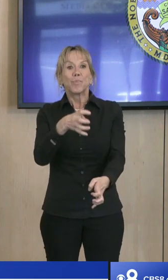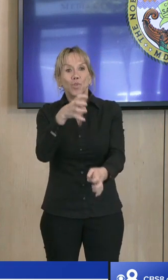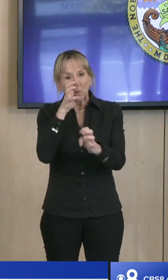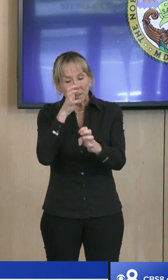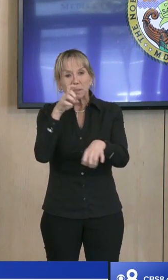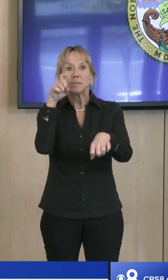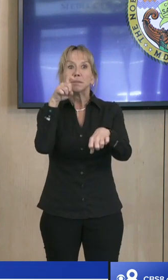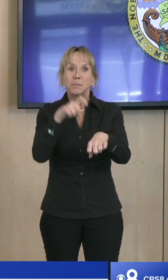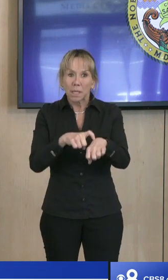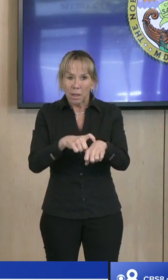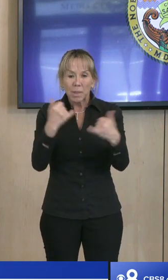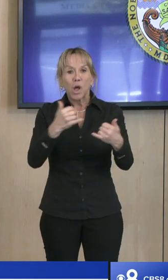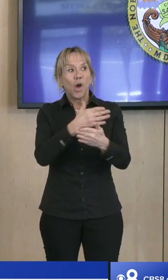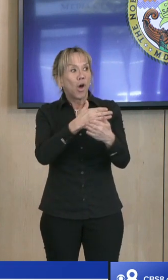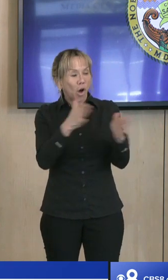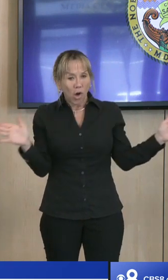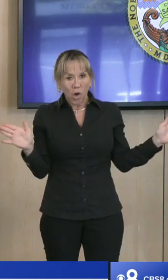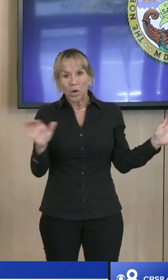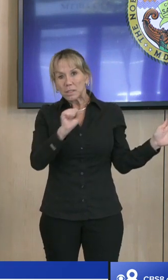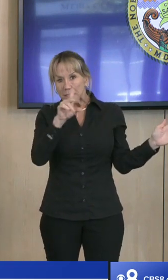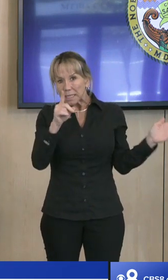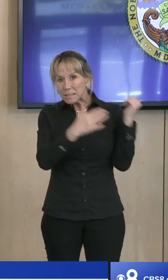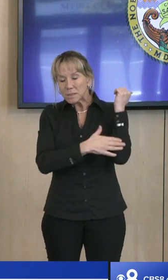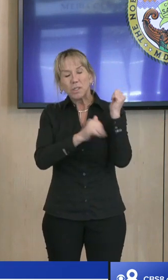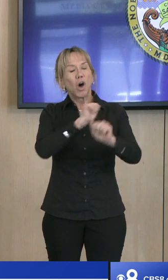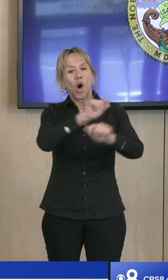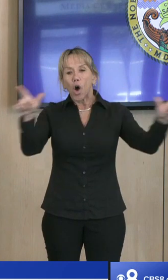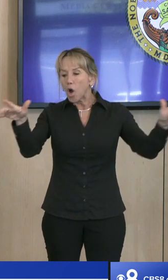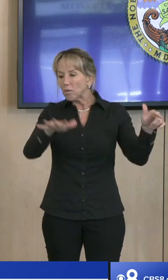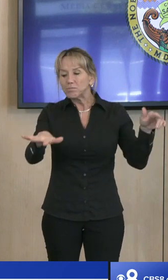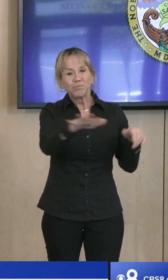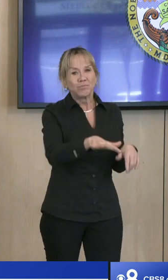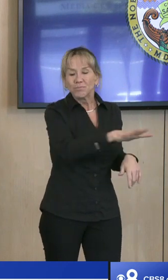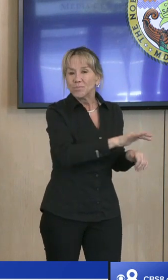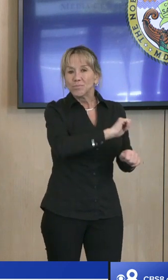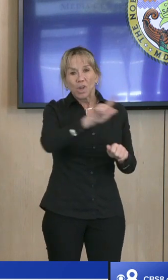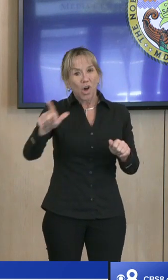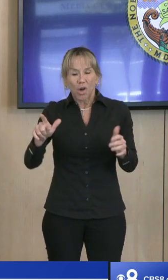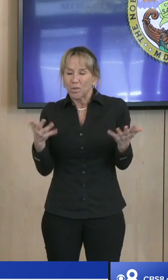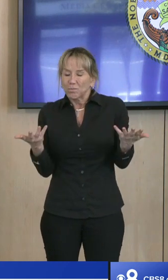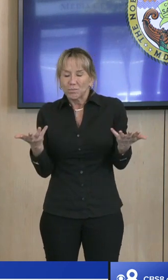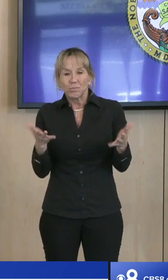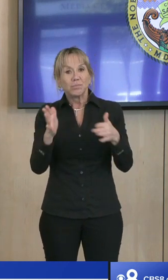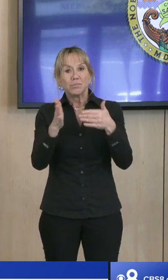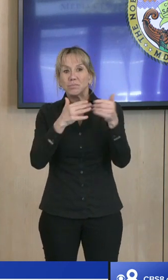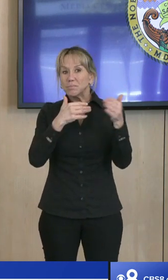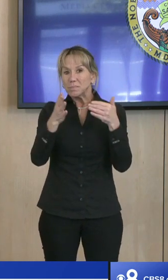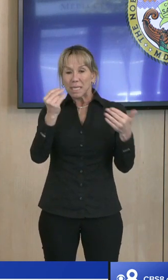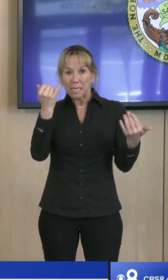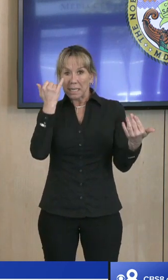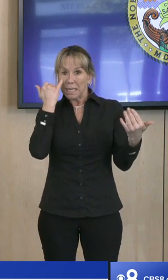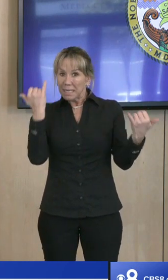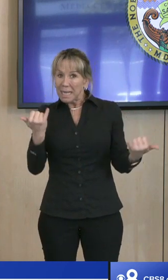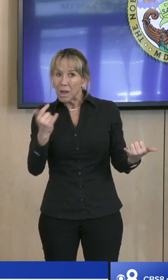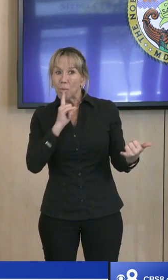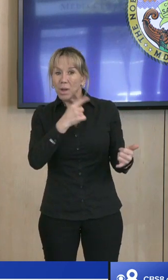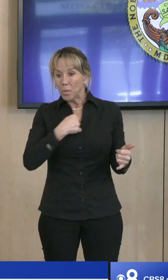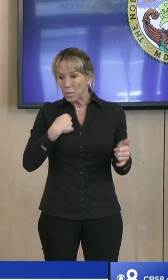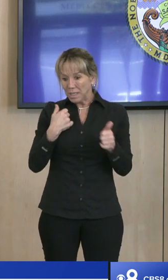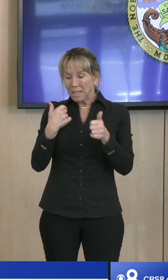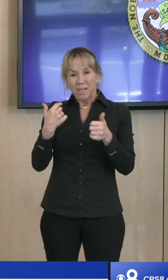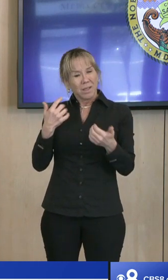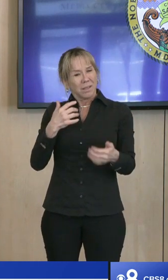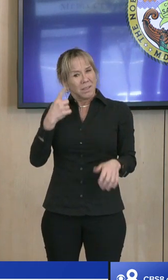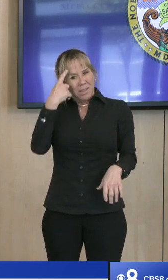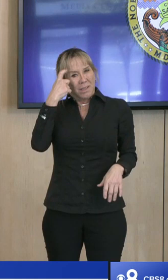all communities, throughout all jurisdictions, throughout all areas. And if we come together in particular this month of April, we believe we can